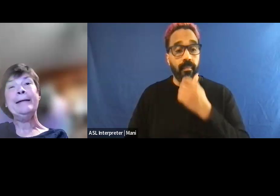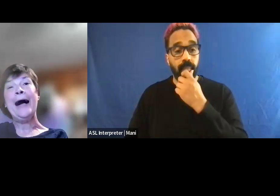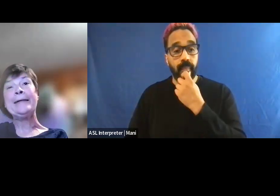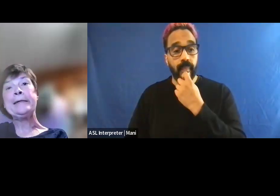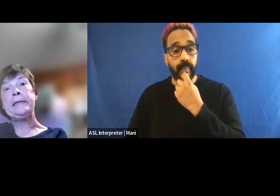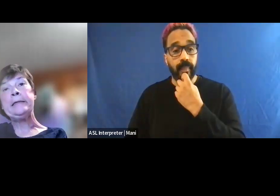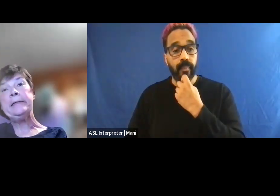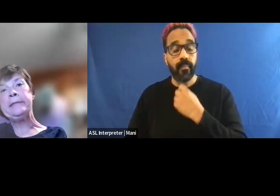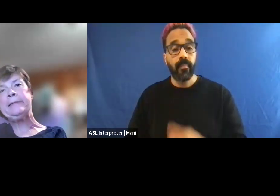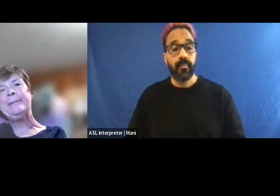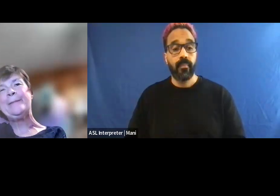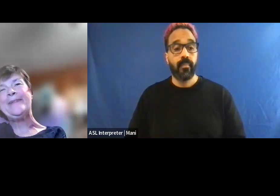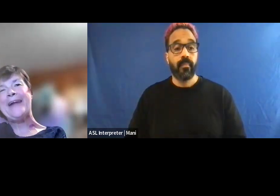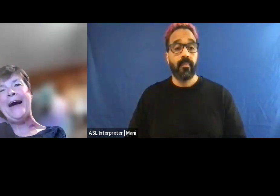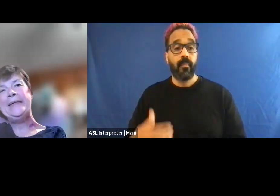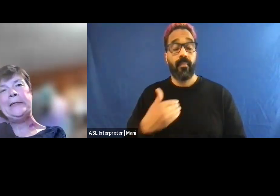direct